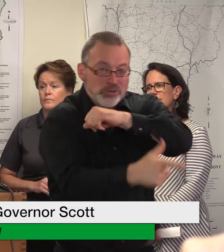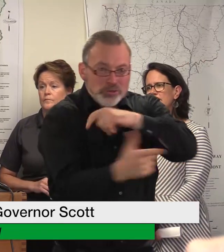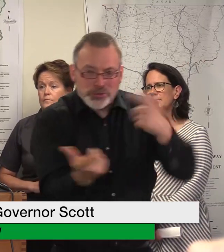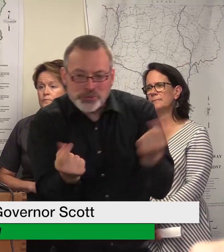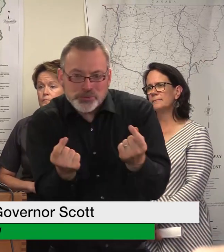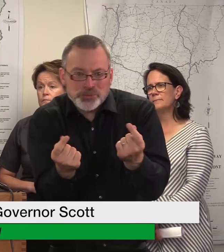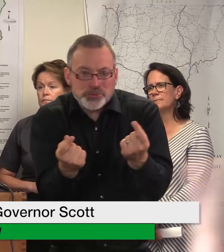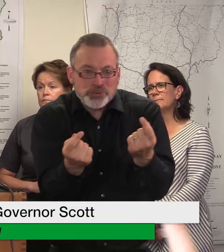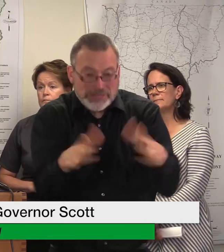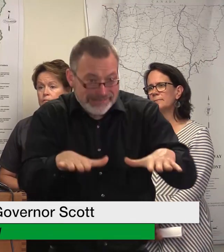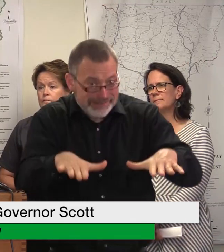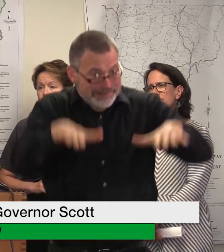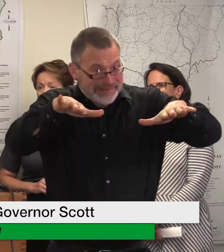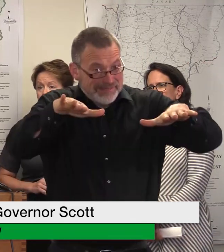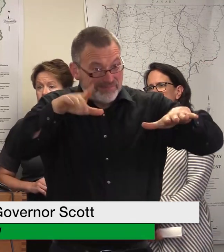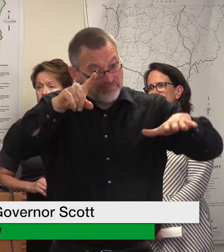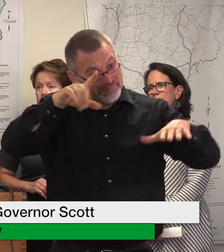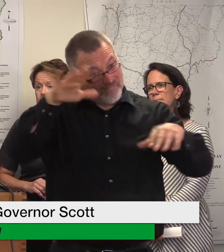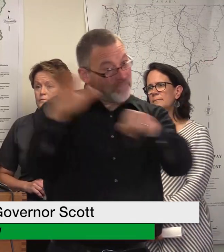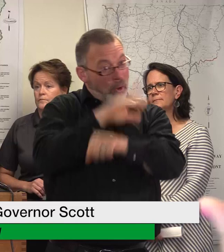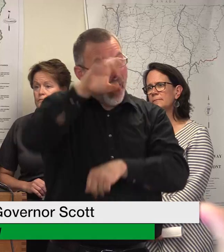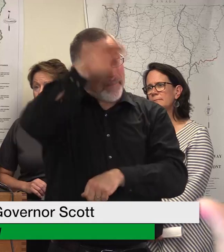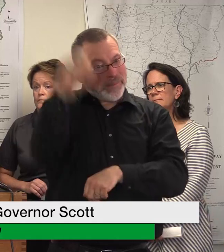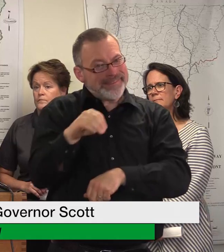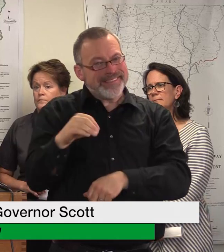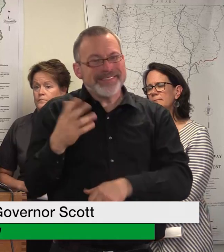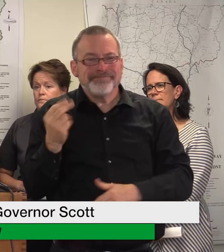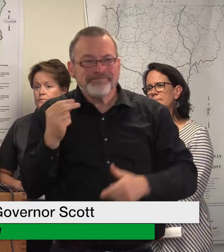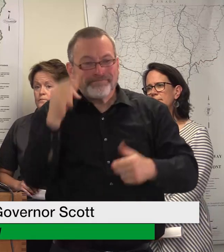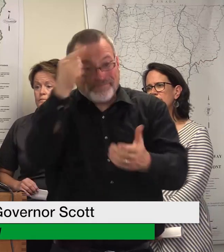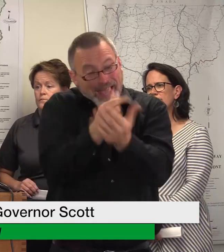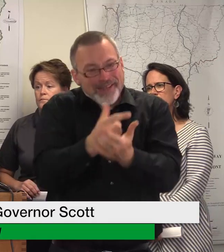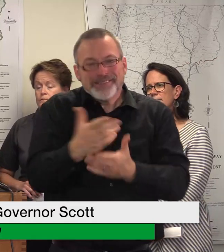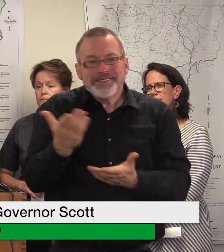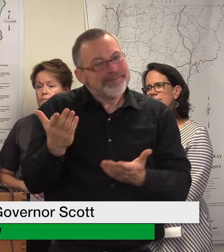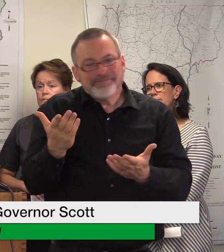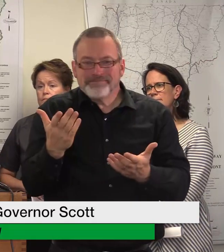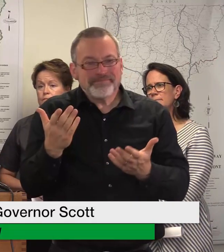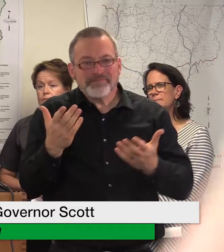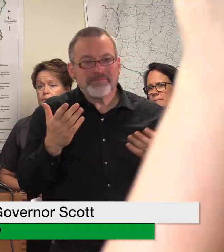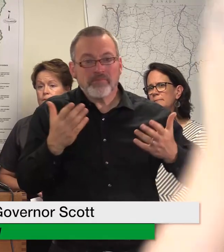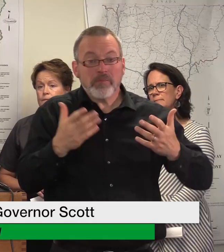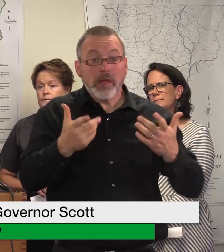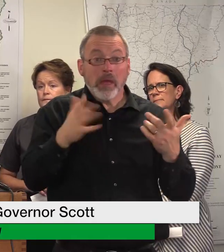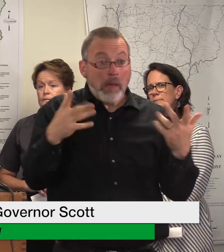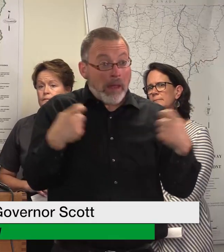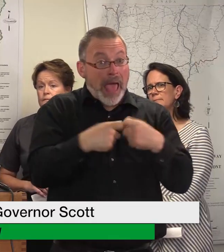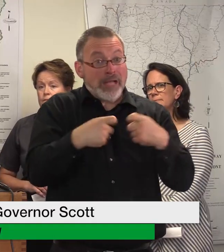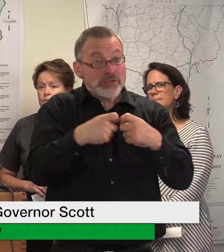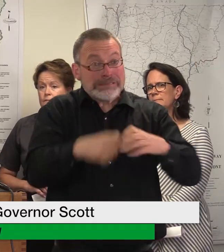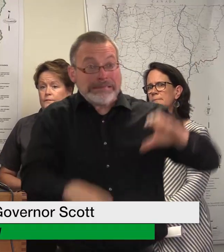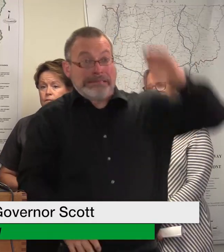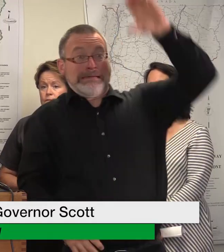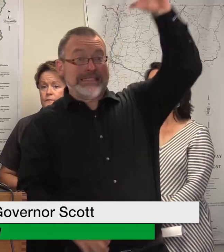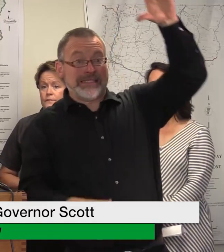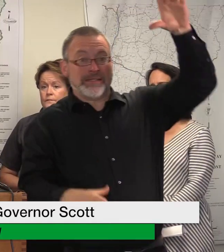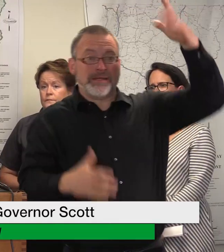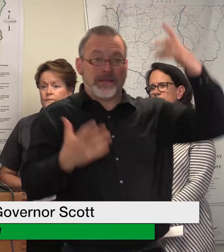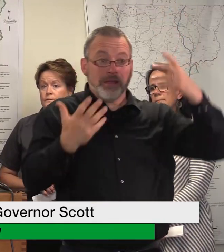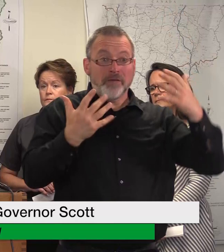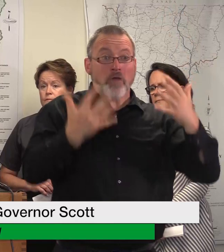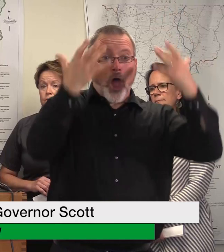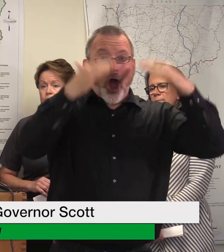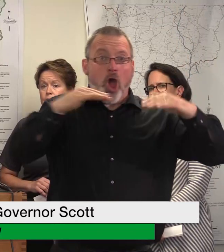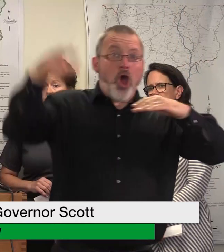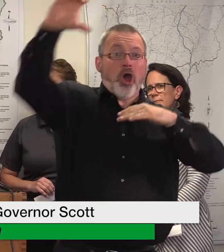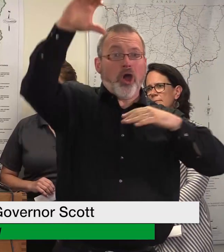up, some of the mechanical issues, the electrical boxes and furnaces and so forth need to be up